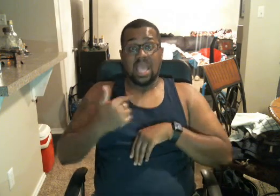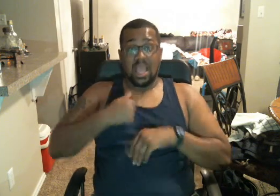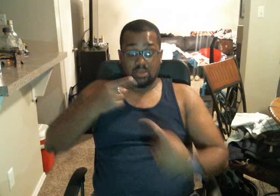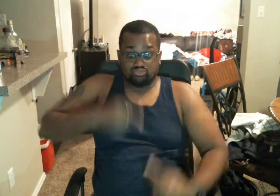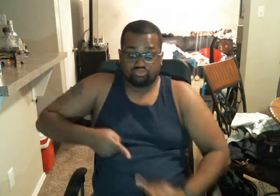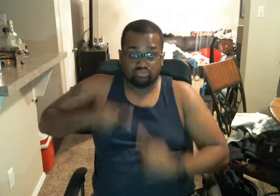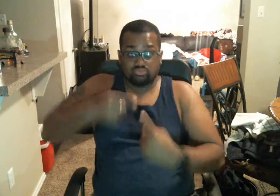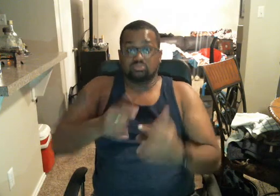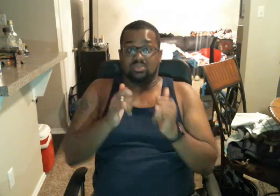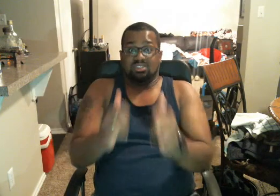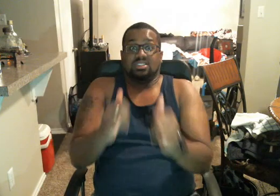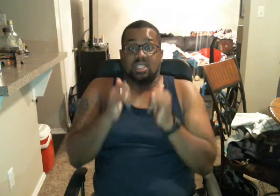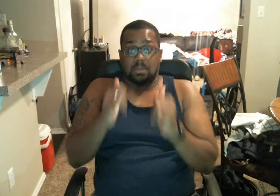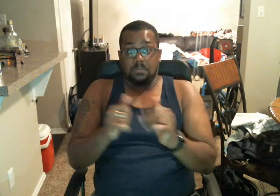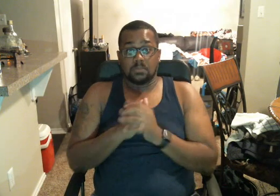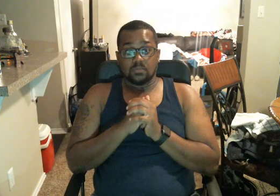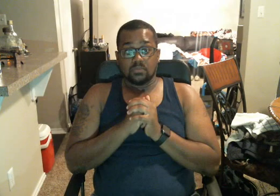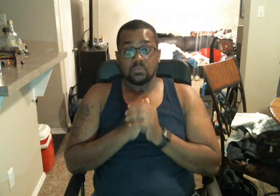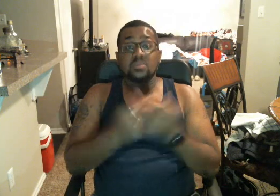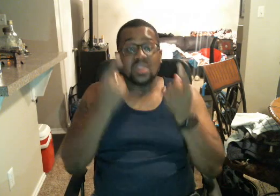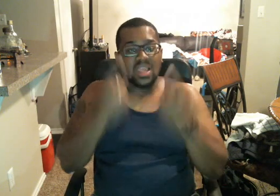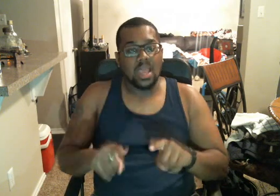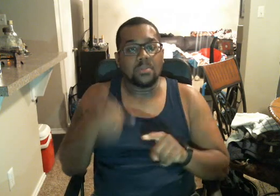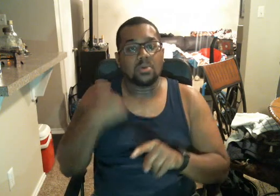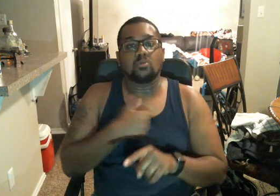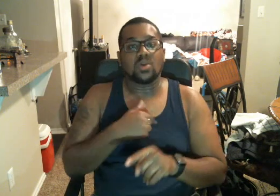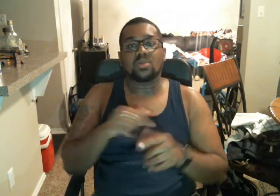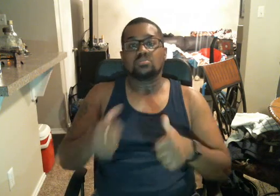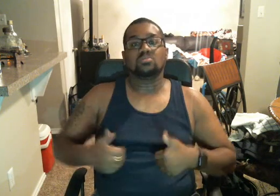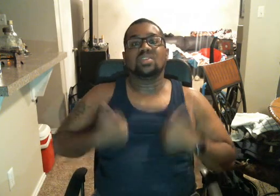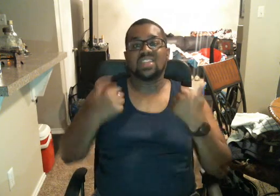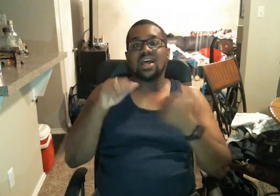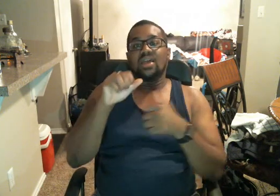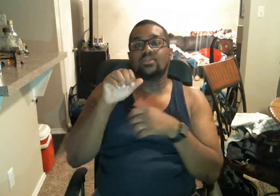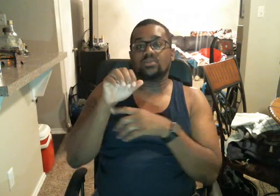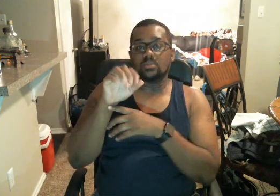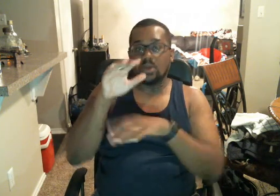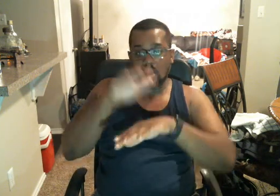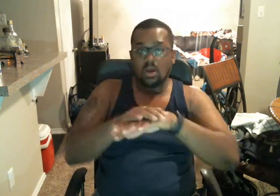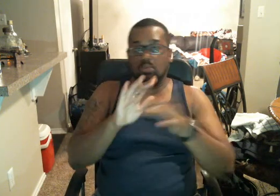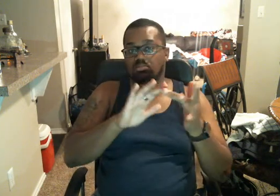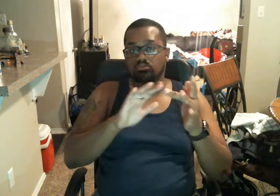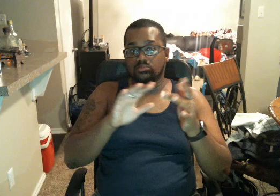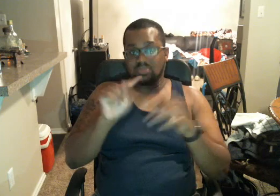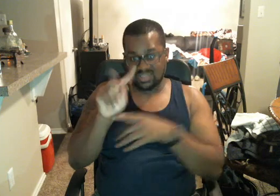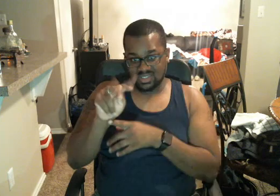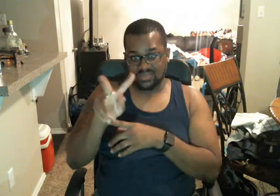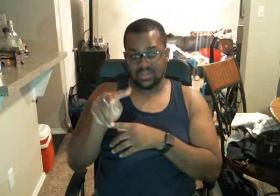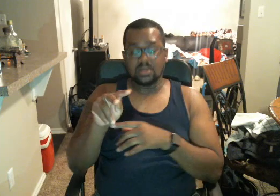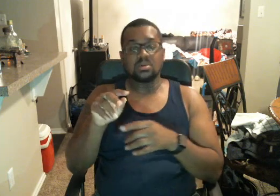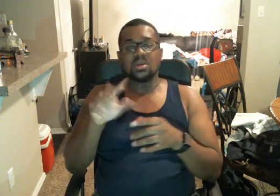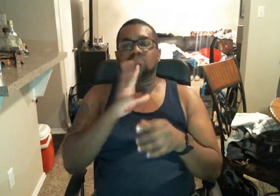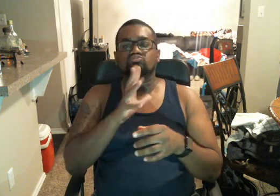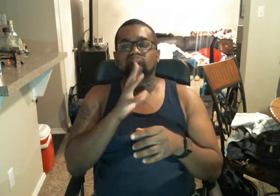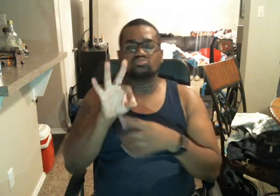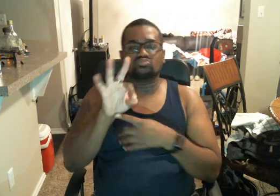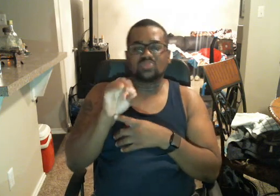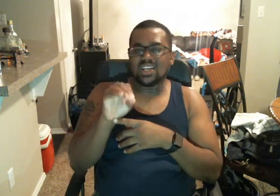Okay, we went on the air, we talked for maybe 90 seconds tops. Maybe it was less than that. The next day, I start getting